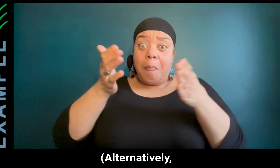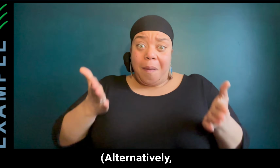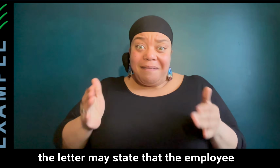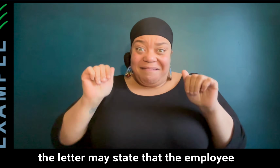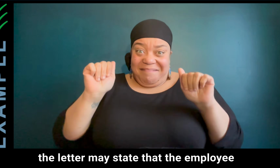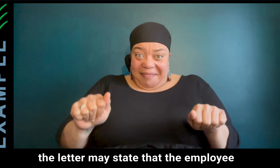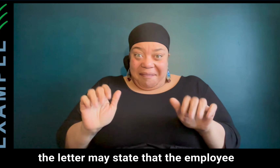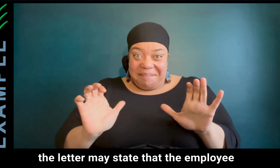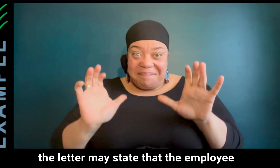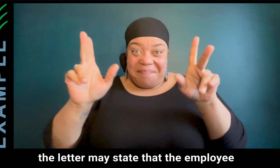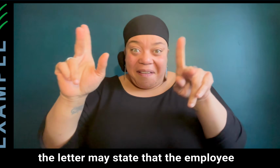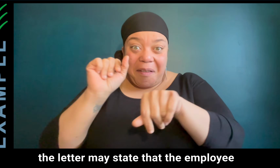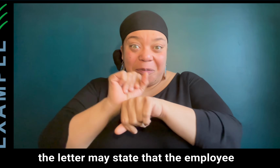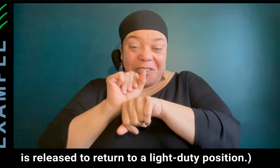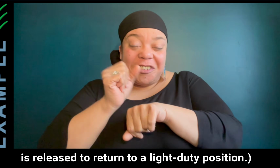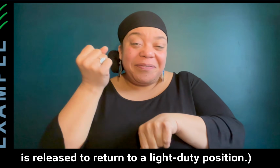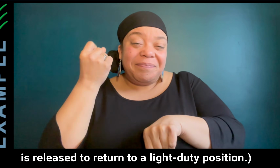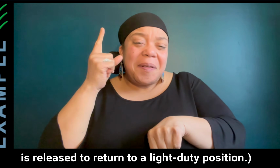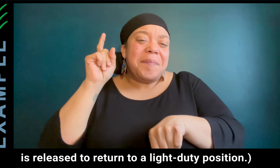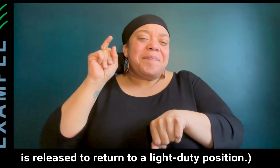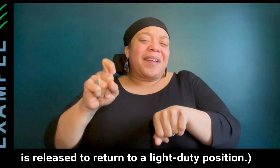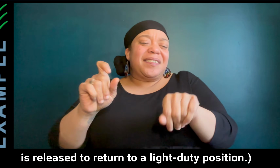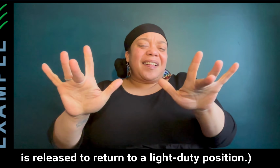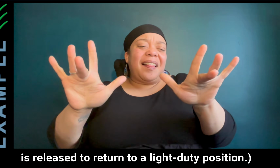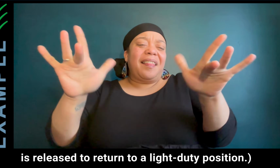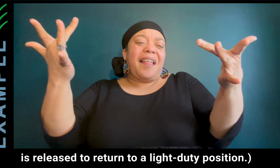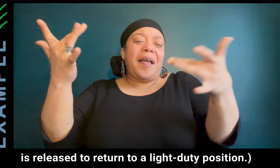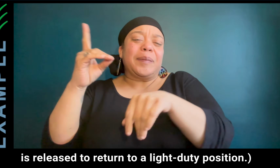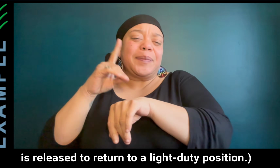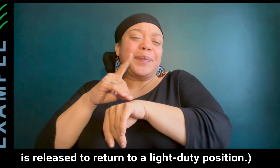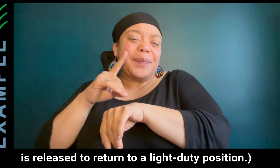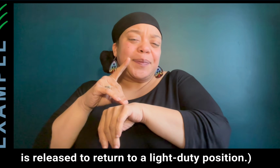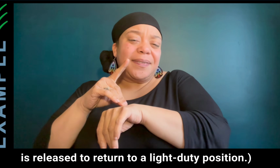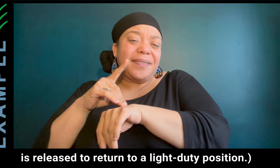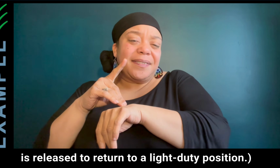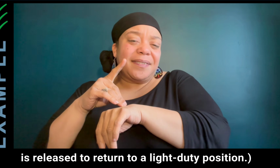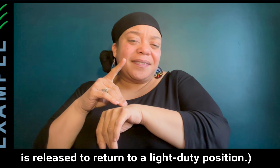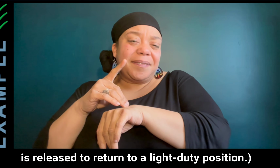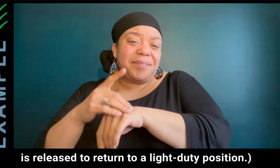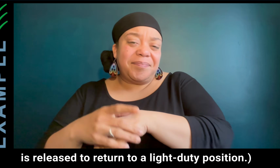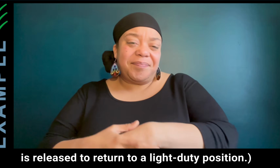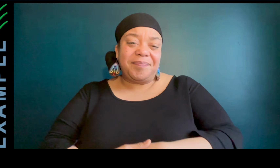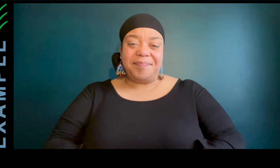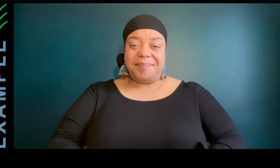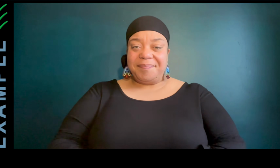the letter may state that the employee is released to return to a light-duty position.